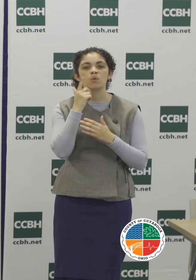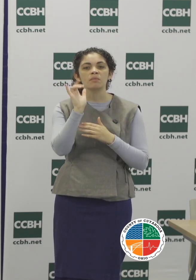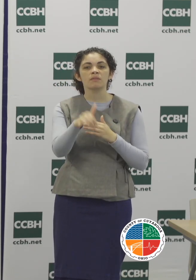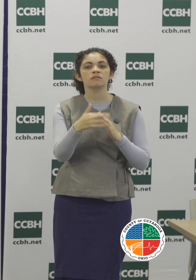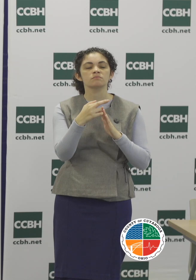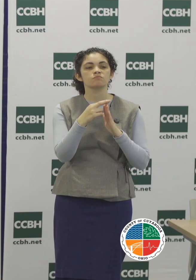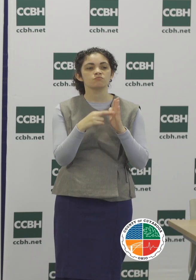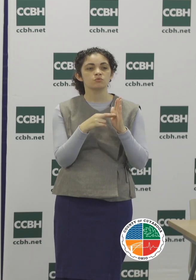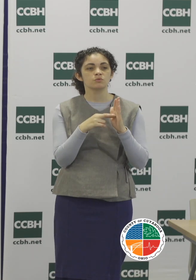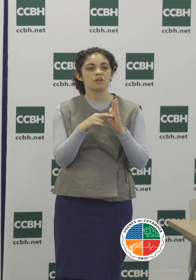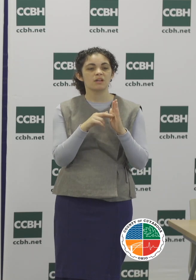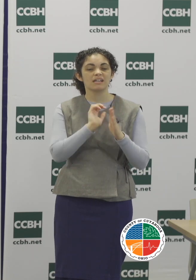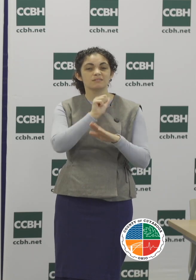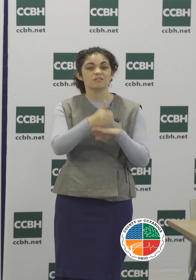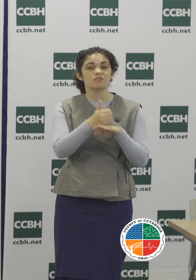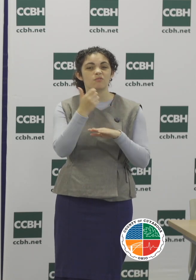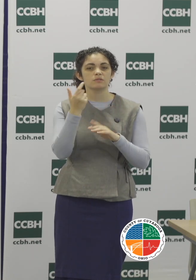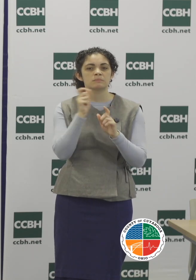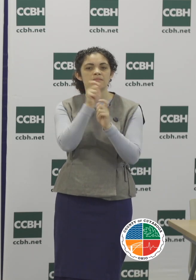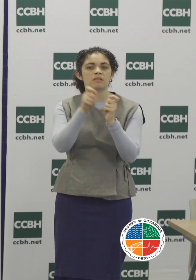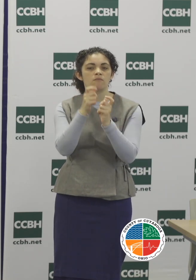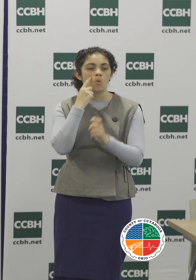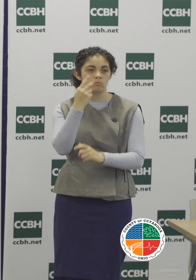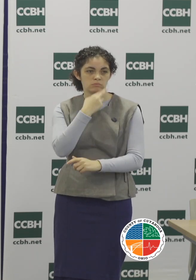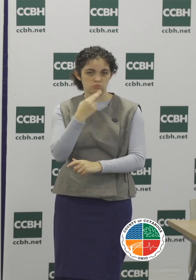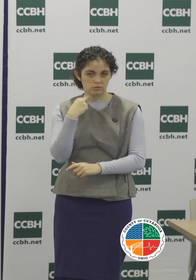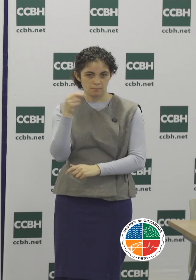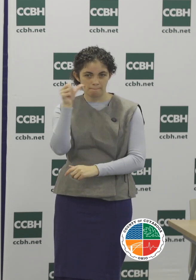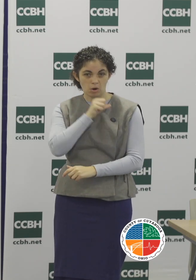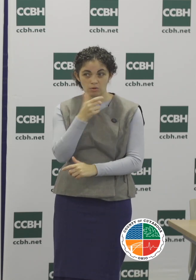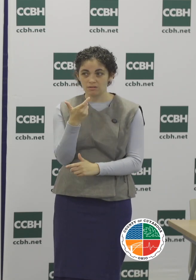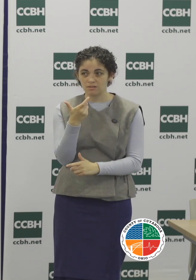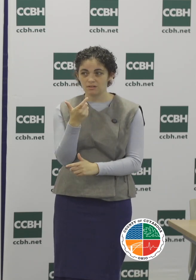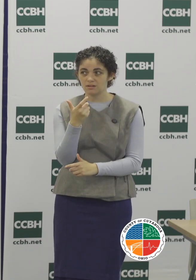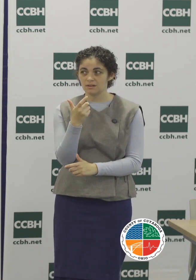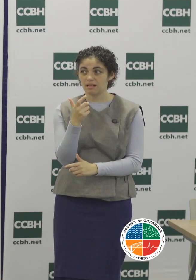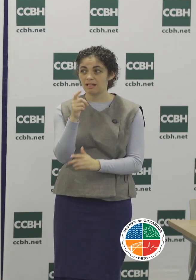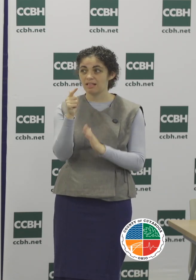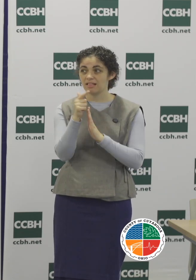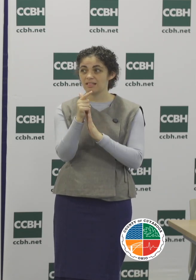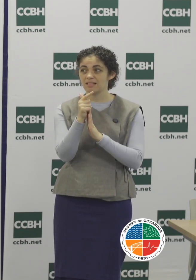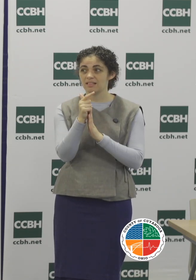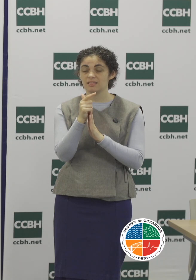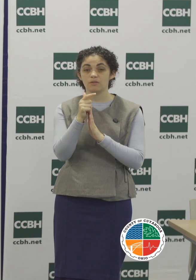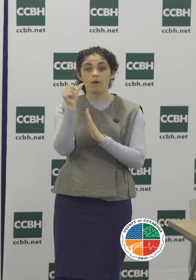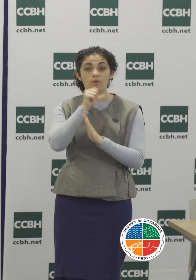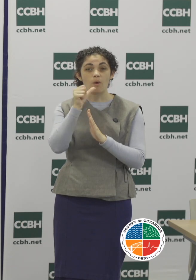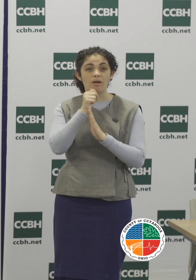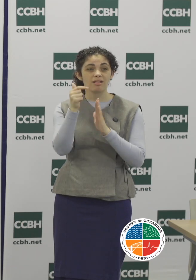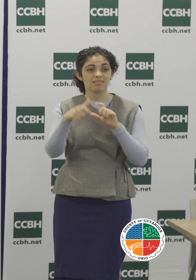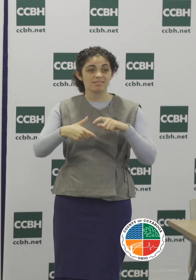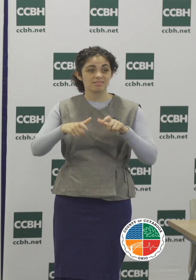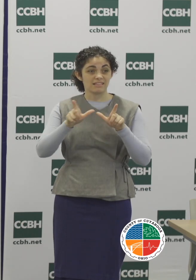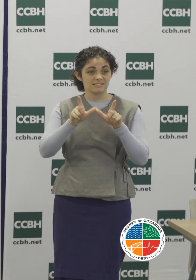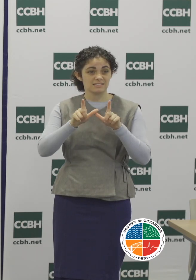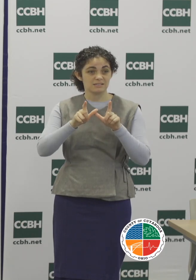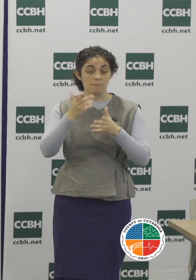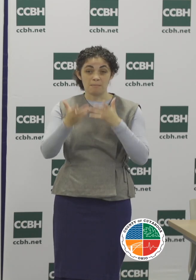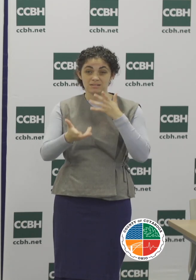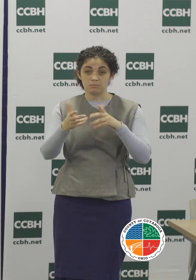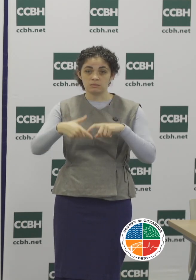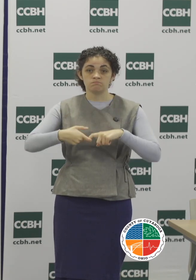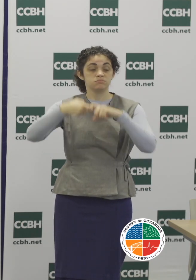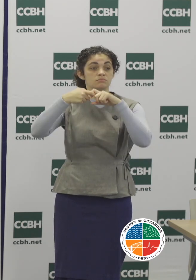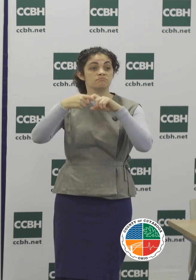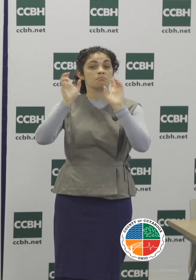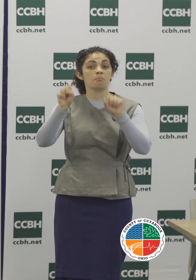different settings, particularly in restaurants and bars, that their liquor license may be in jeopardy. He made that statement. And